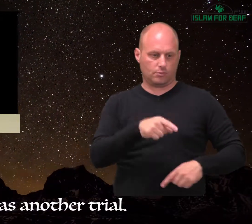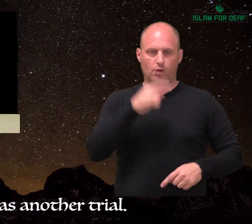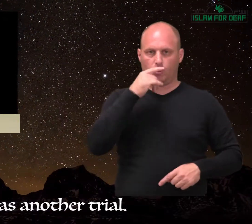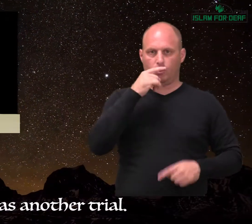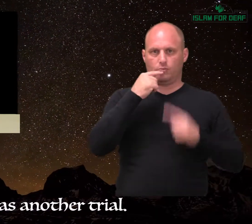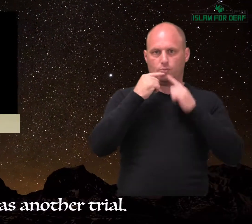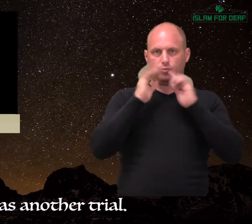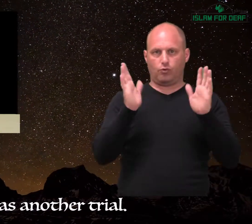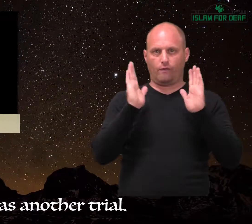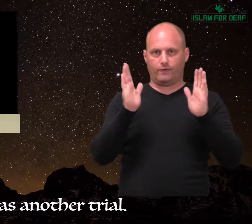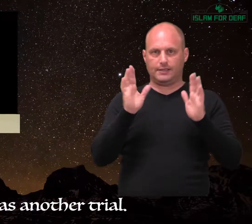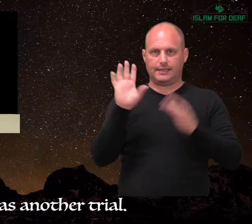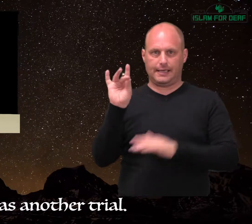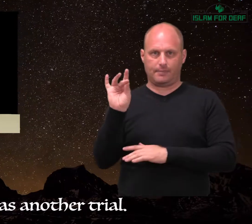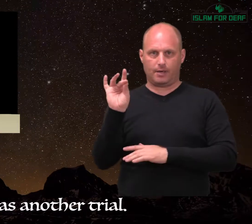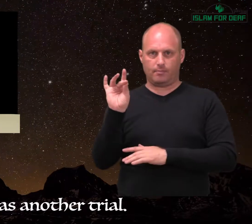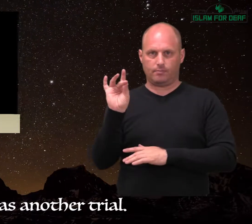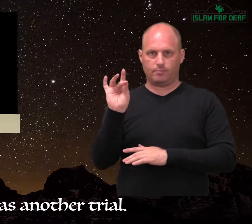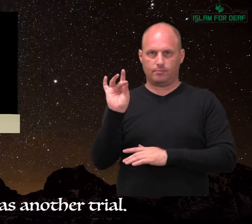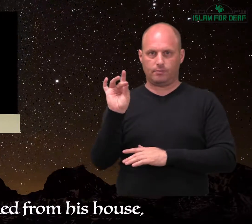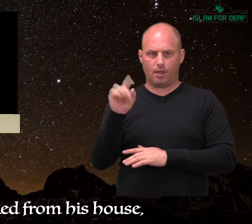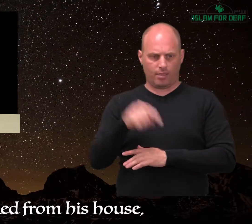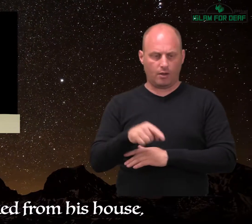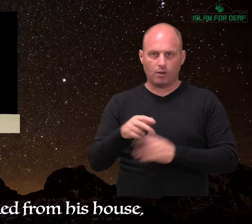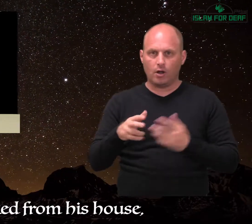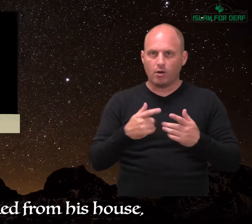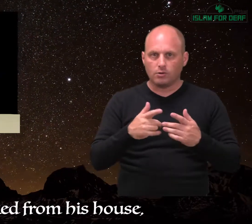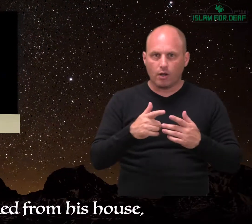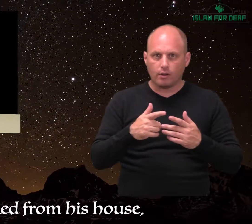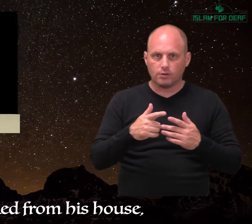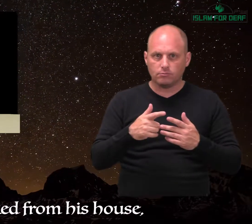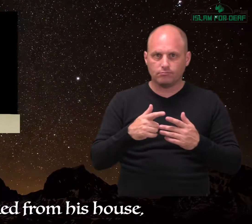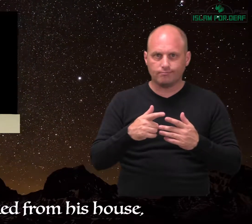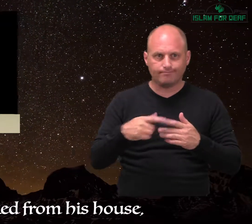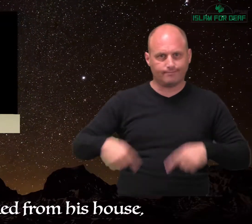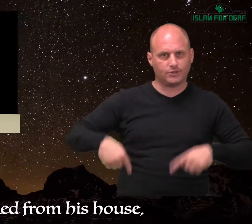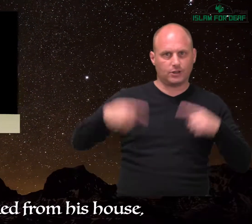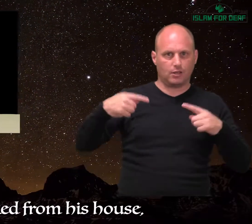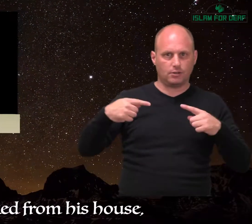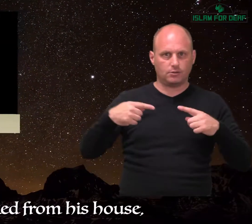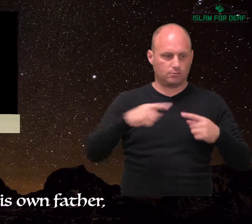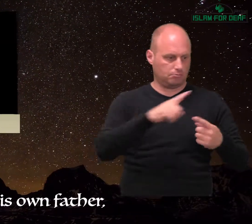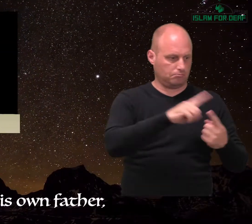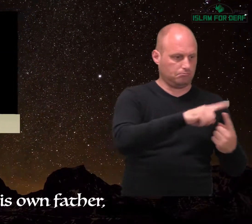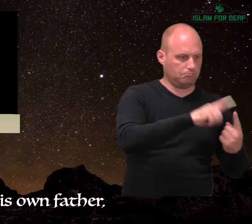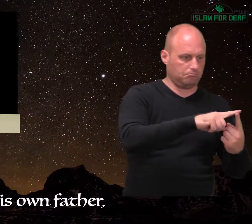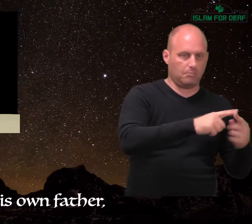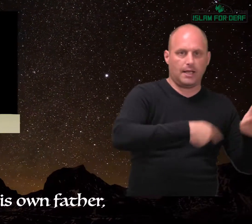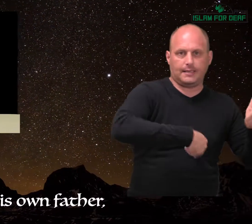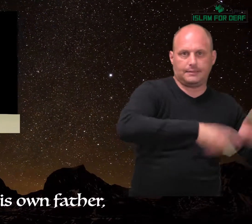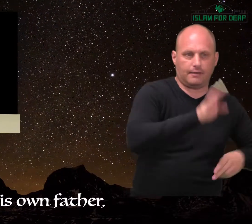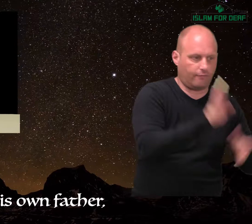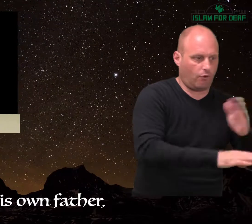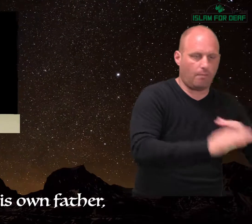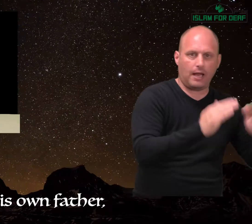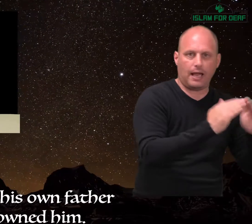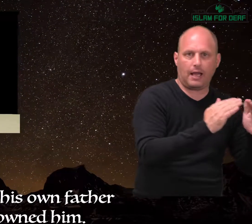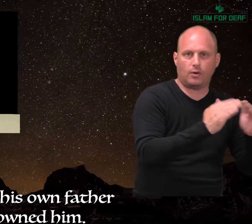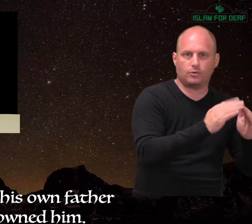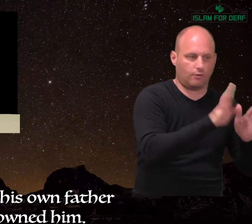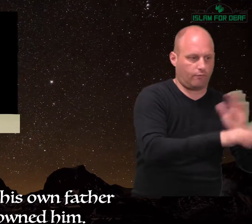So this was another trial. He was kicked from his house by his own father. Father.